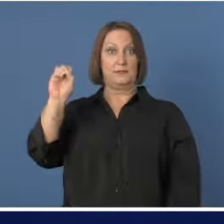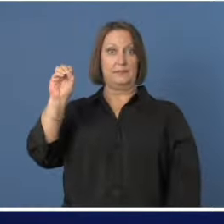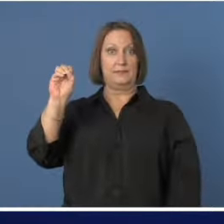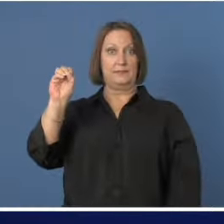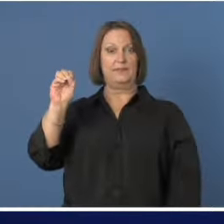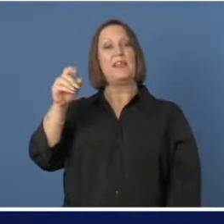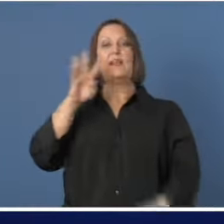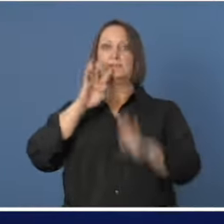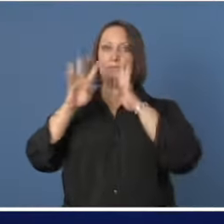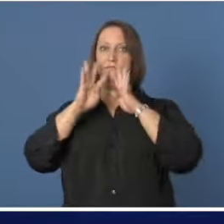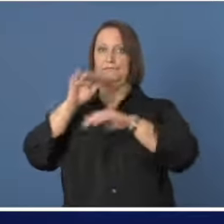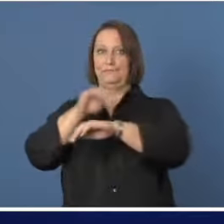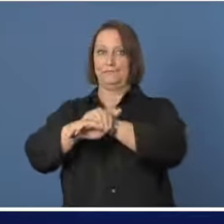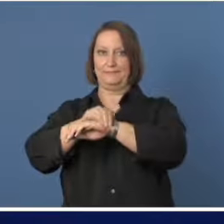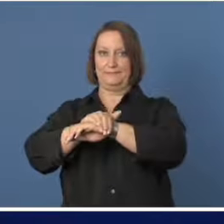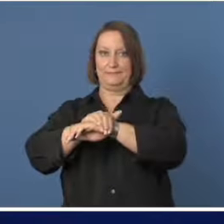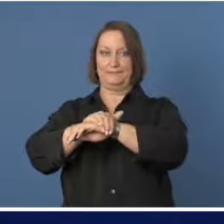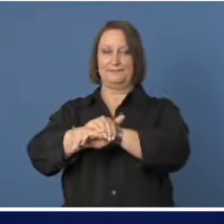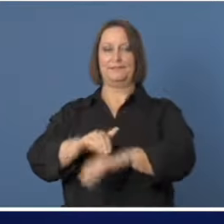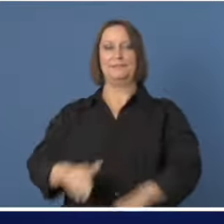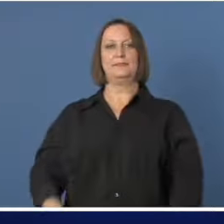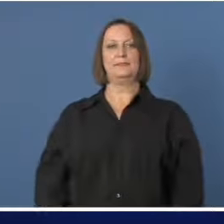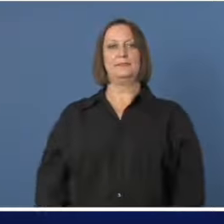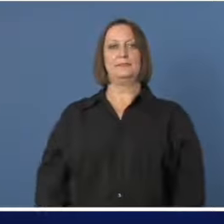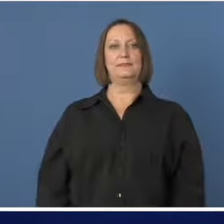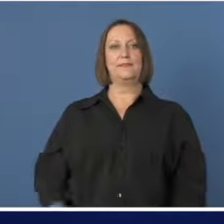800-CDC-INFO for English,